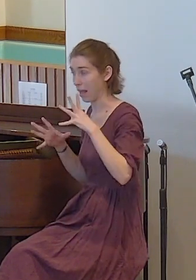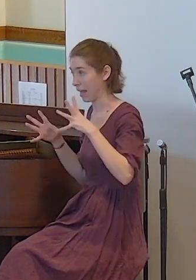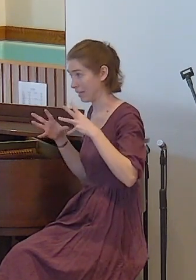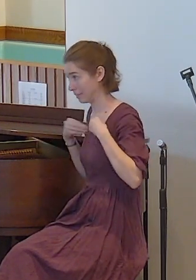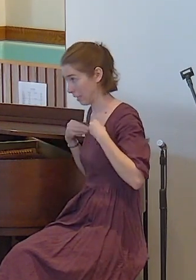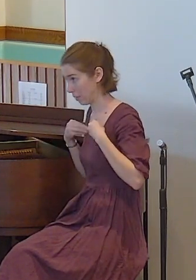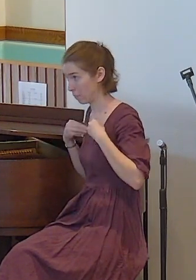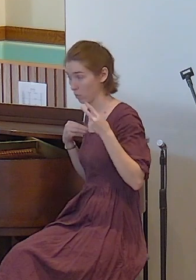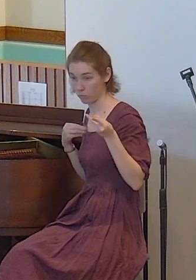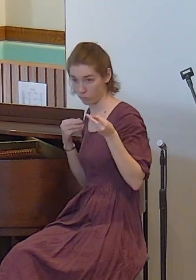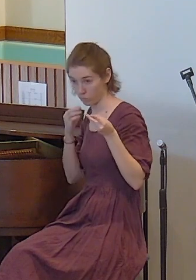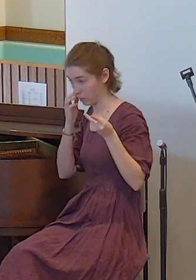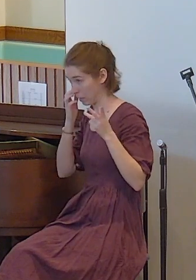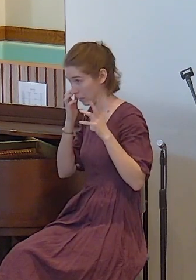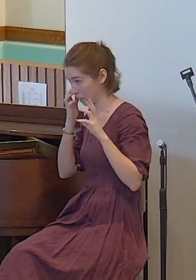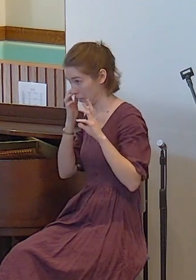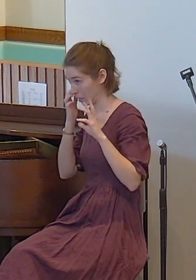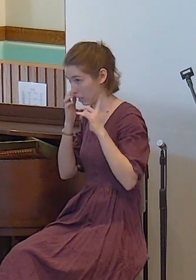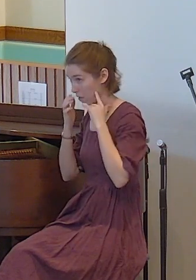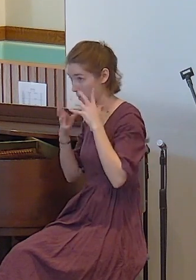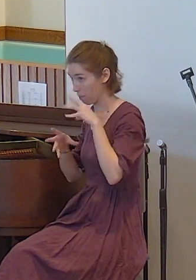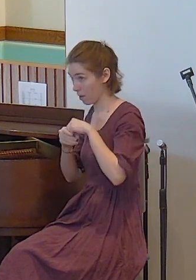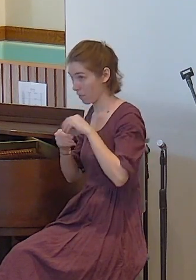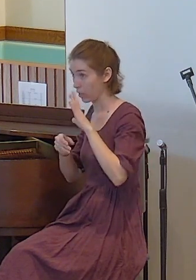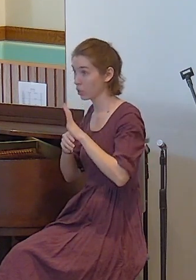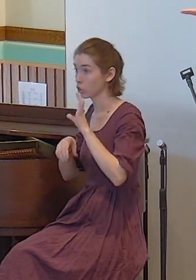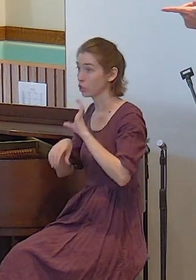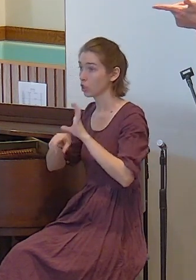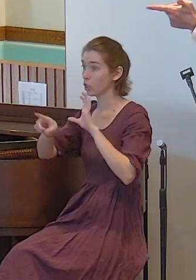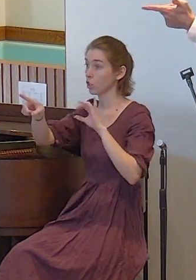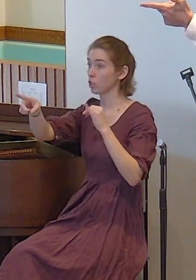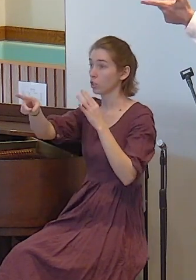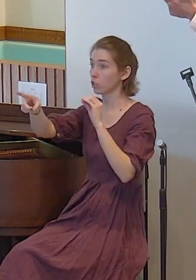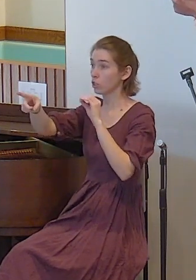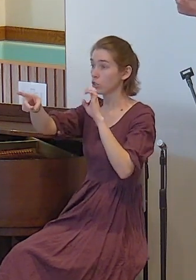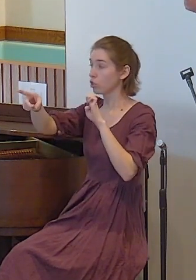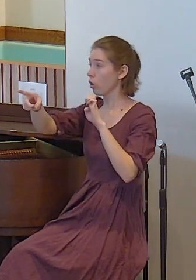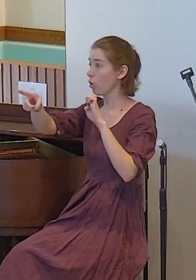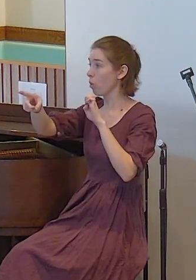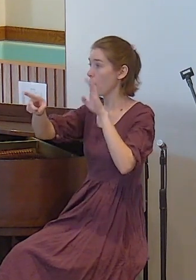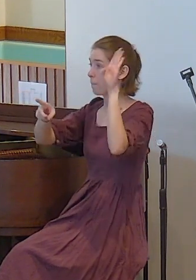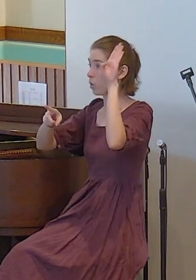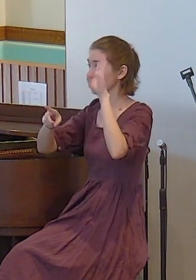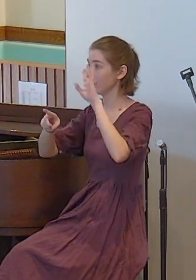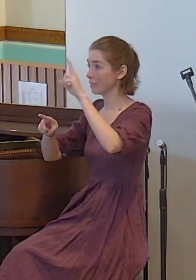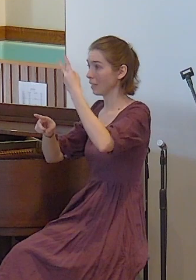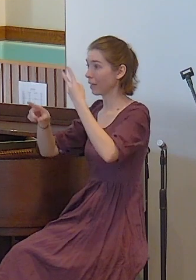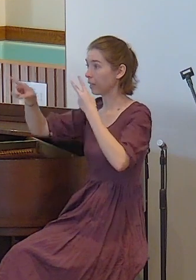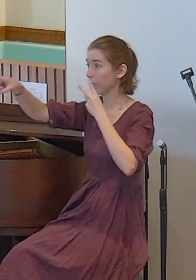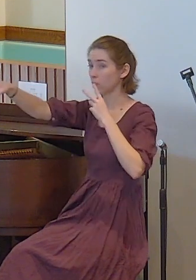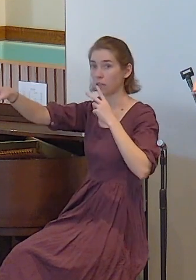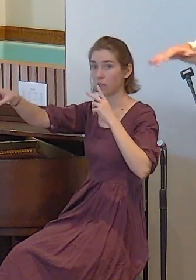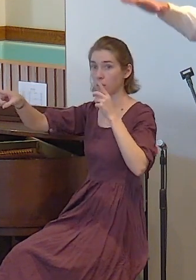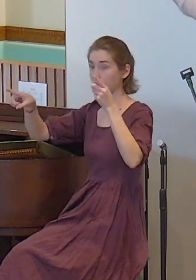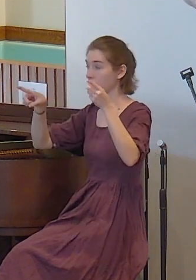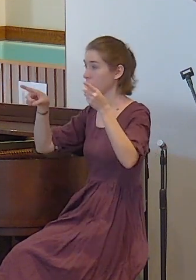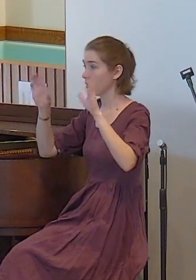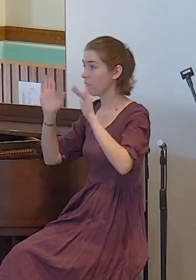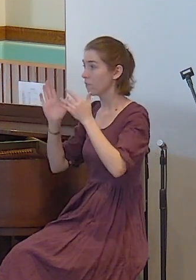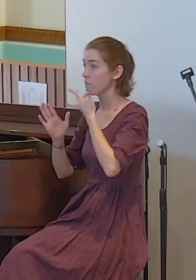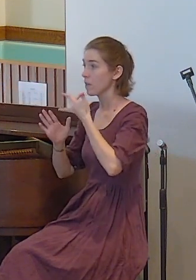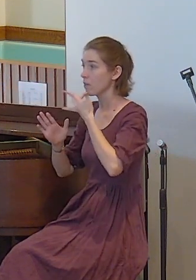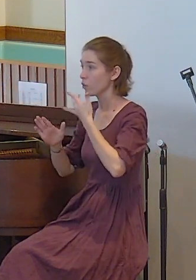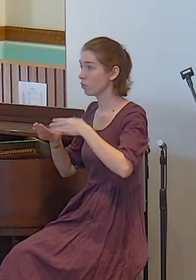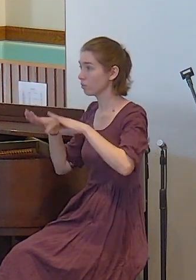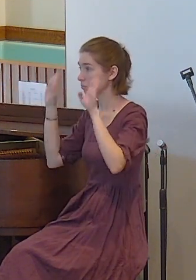accept Raoul and Savannah as part of our church here in Iowa City. Motion? Have a second? Great. All in